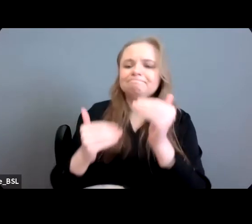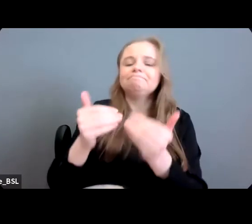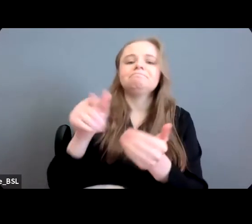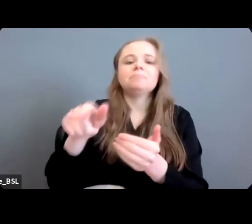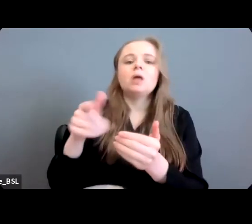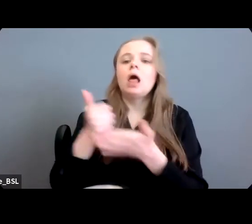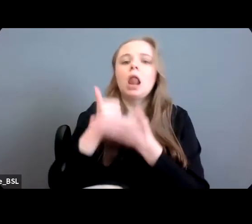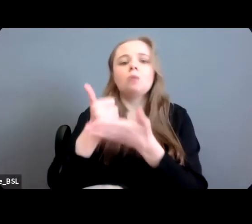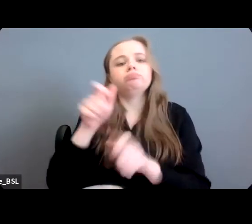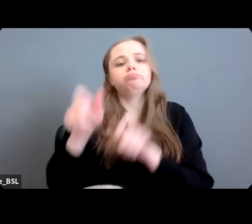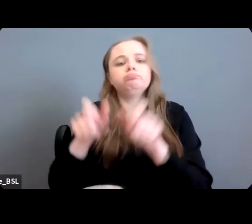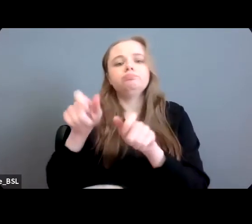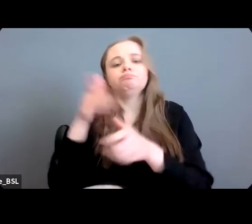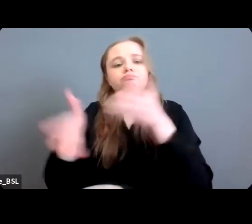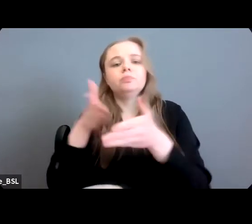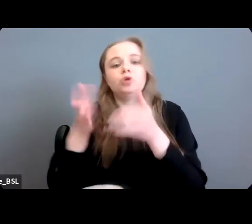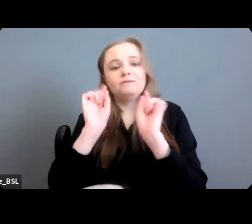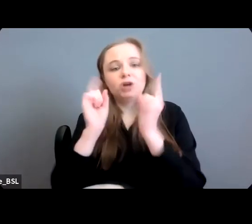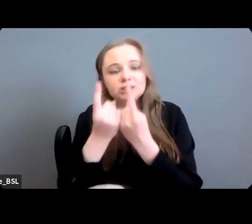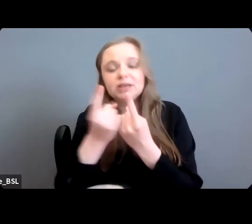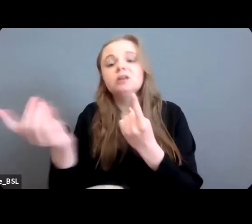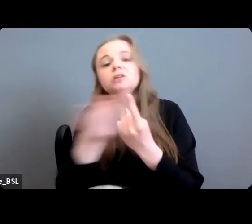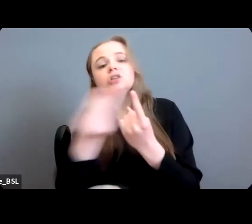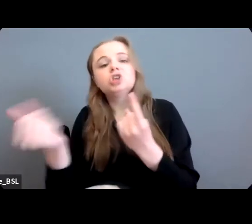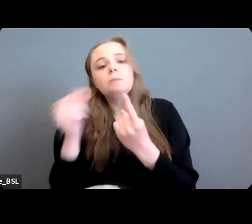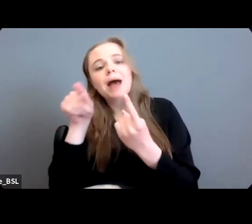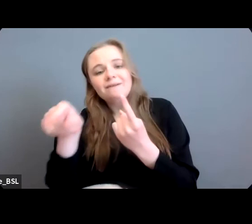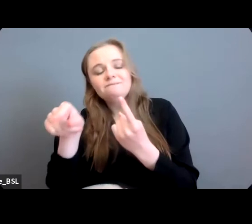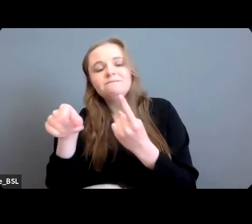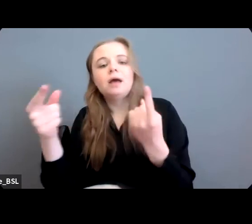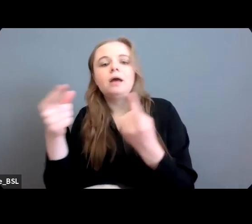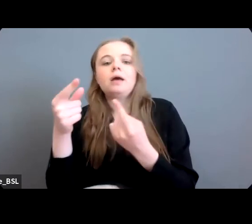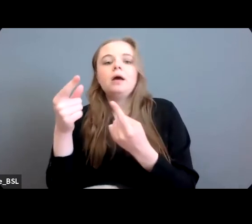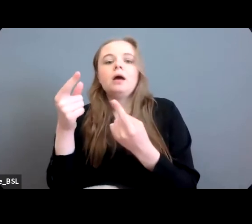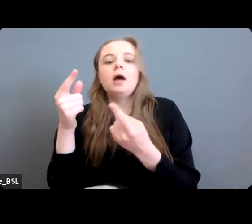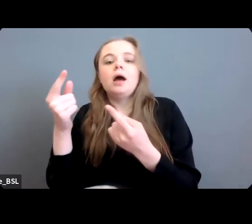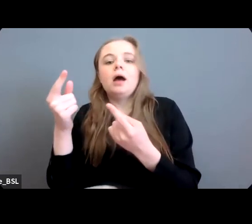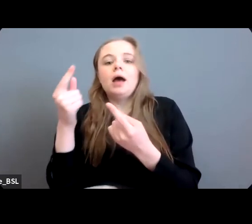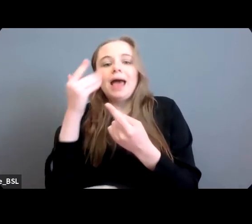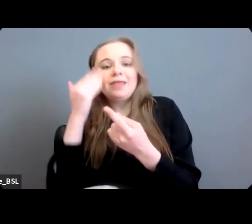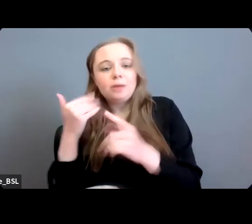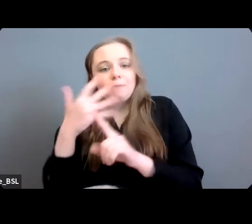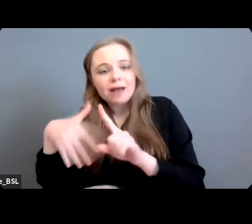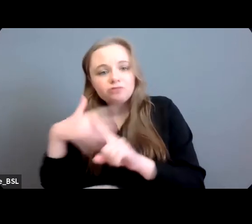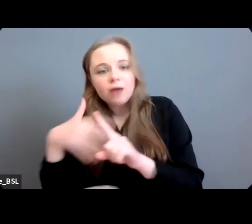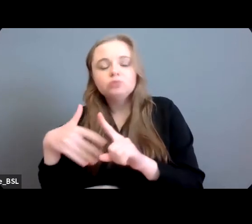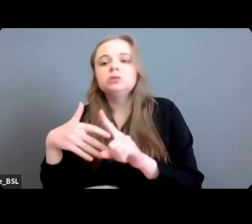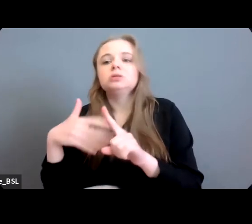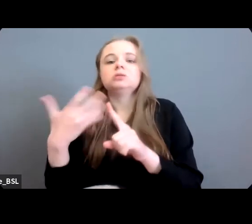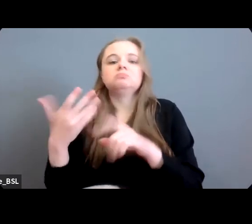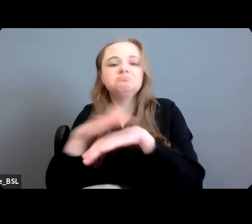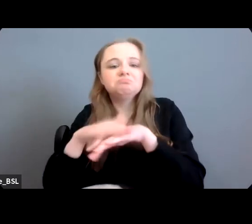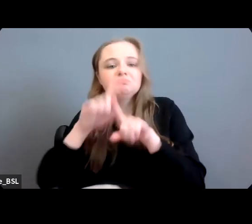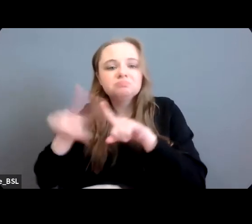from minority ethnic backgrounds, but also those with disabilities. But in 2019,